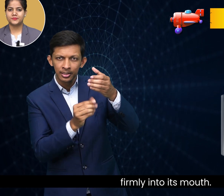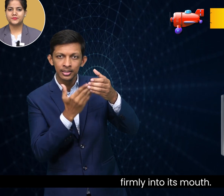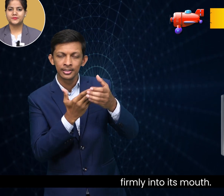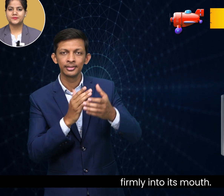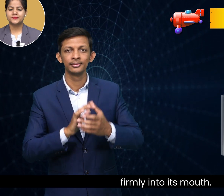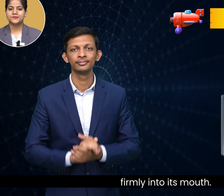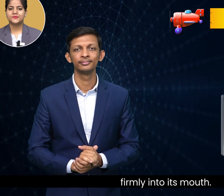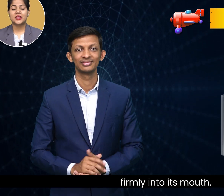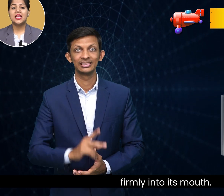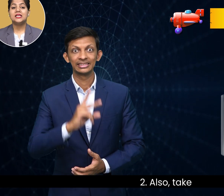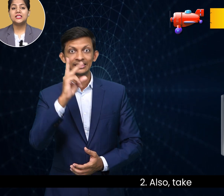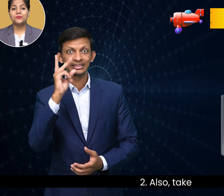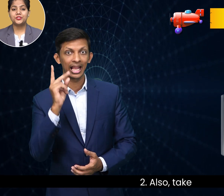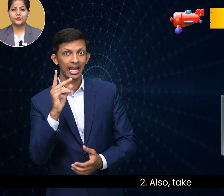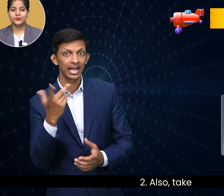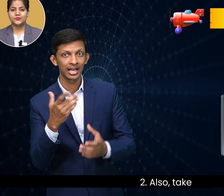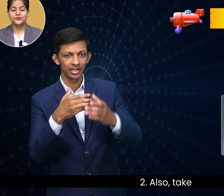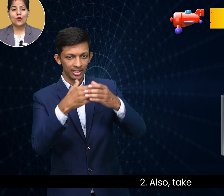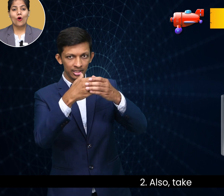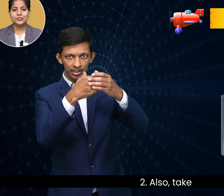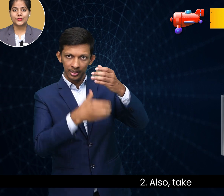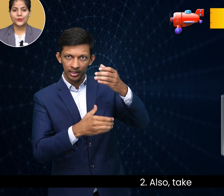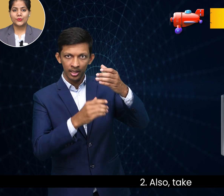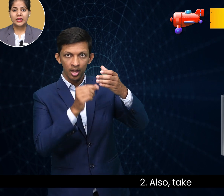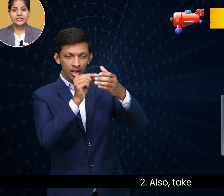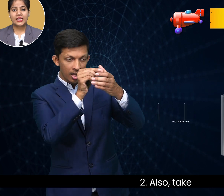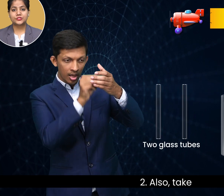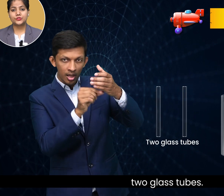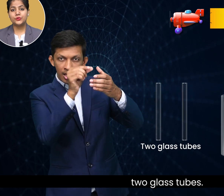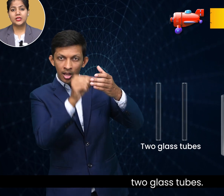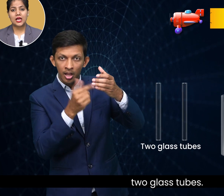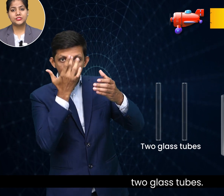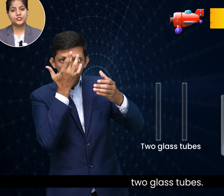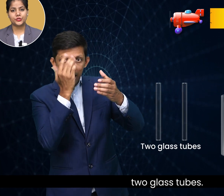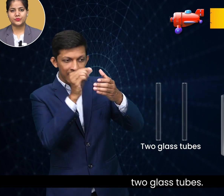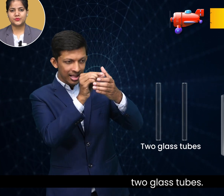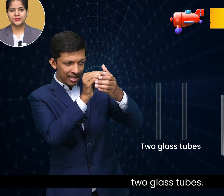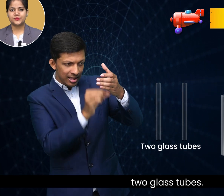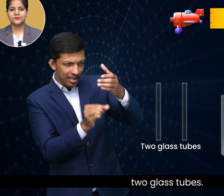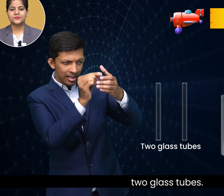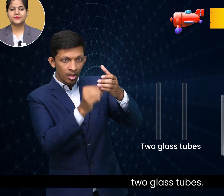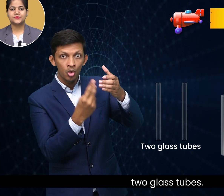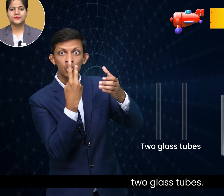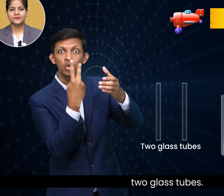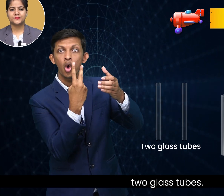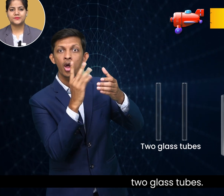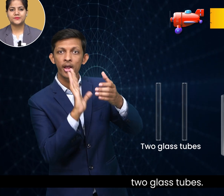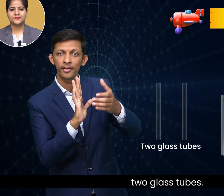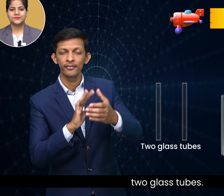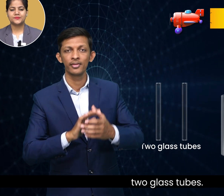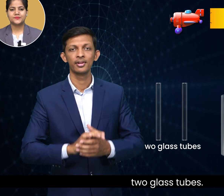mouth. Number 2. Also takes 2 glass tubes.